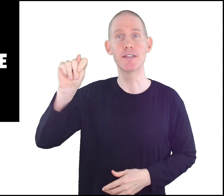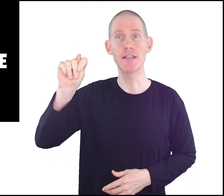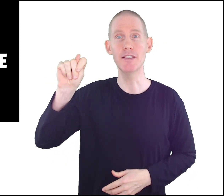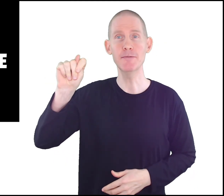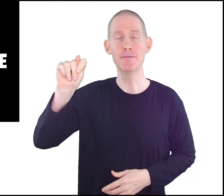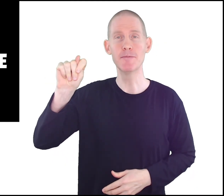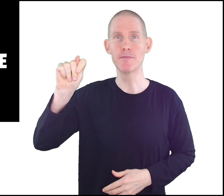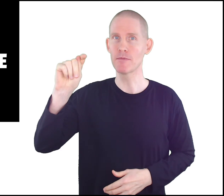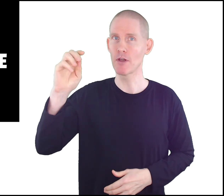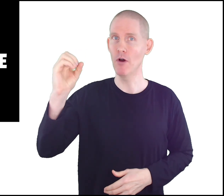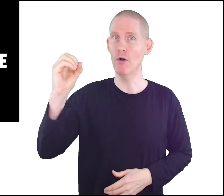T-O-M.